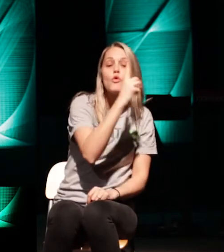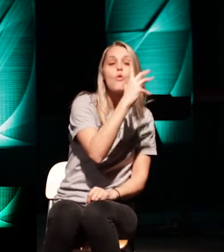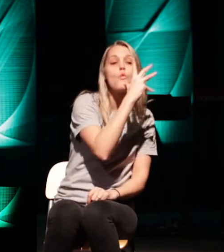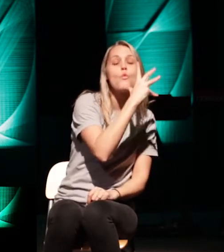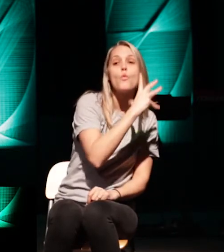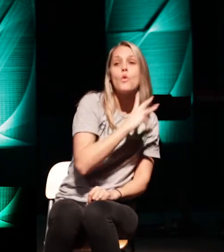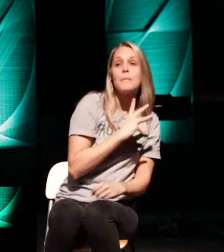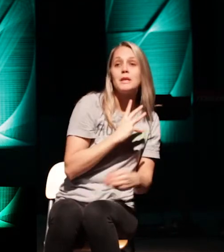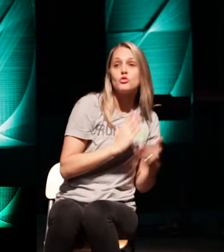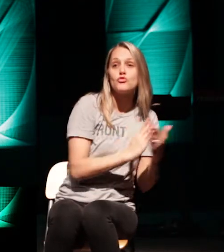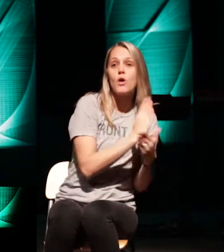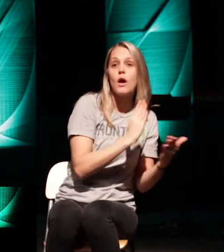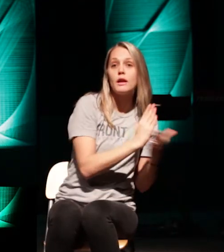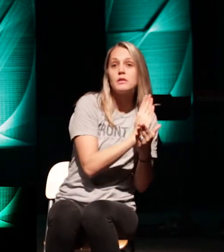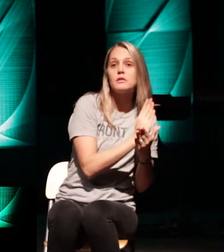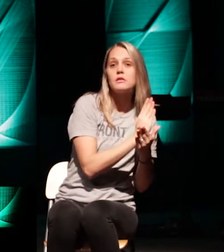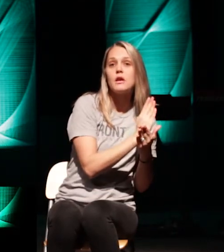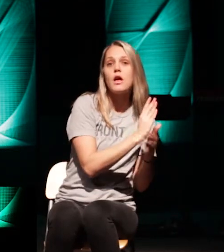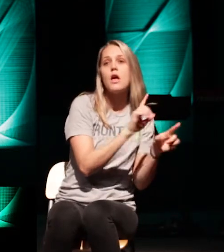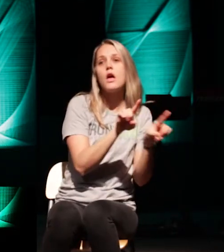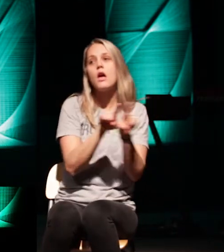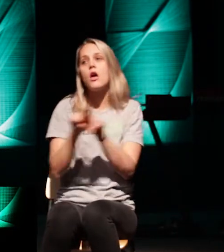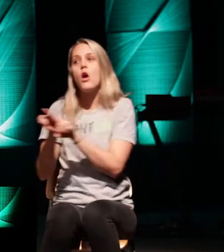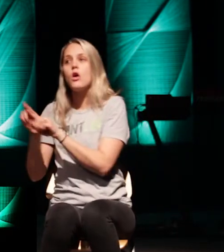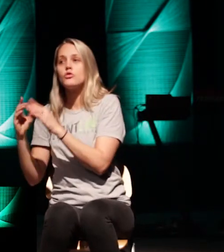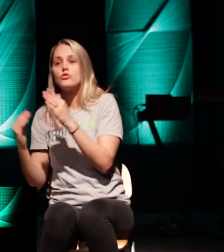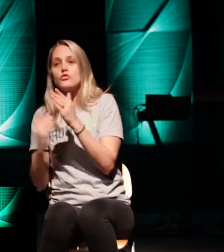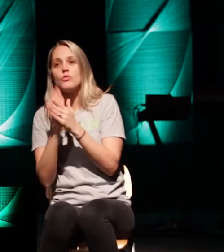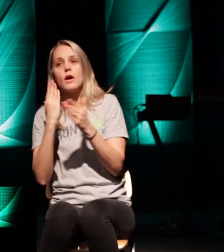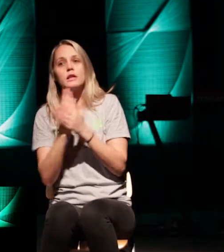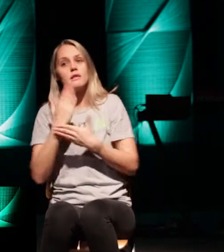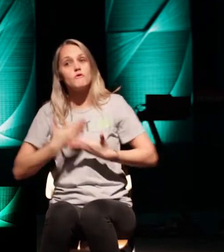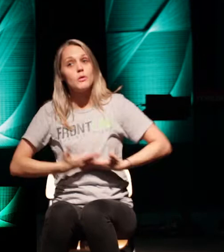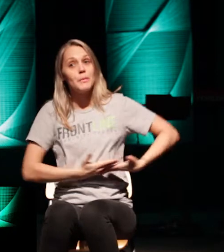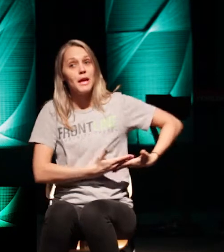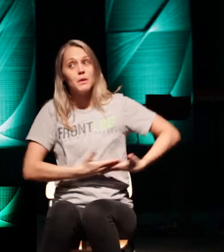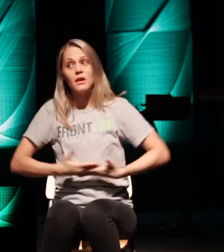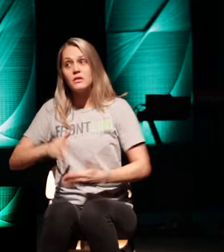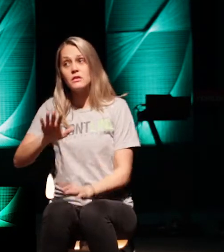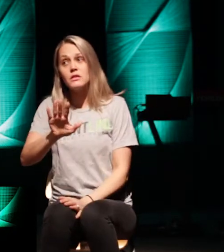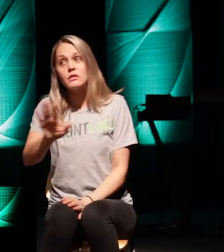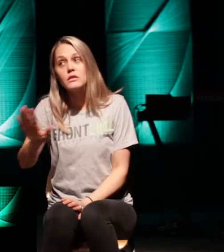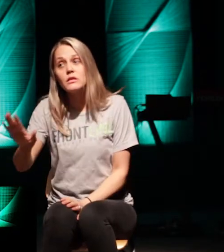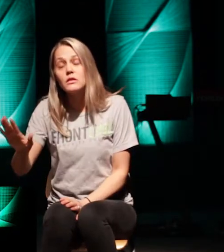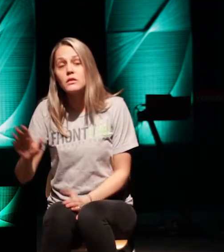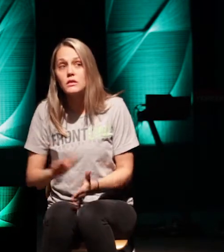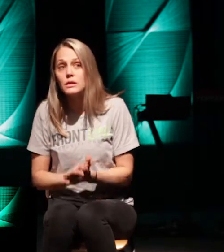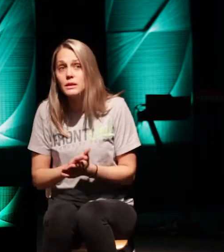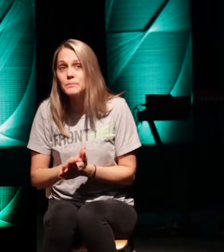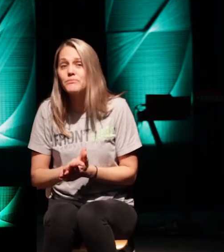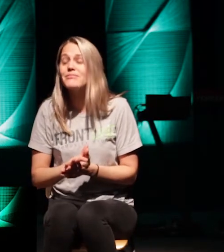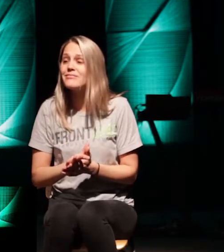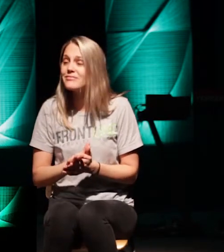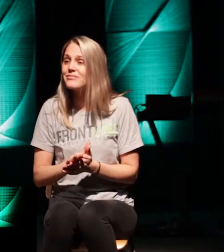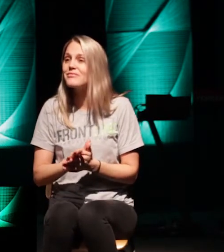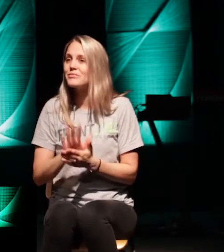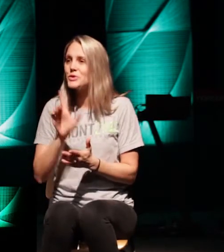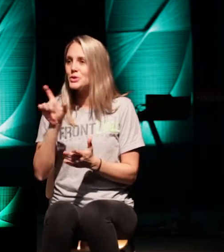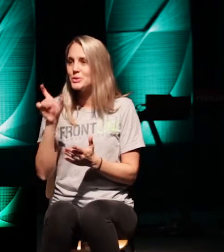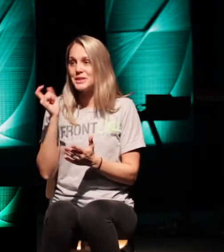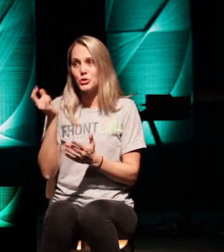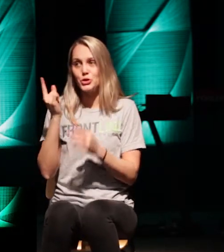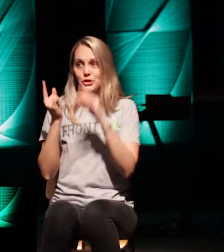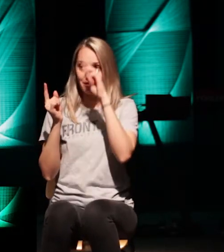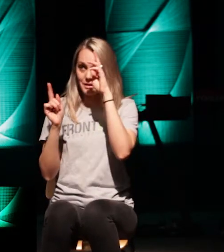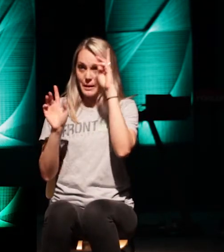also for the rights of babies? And I want you to hear me right now, because you need to hear what I'm about to say. If there's one